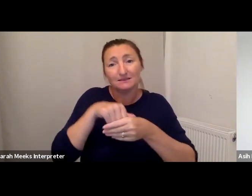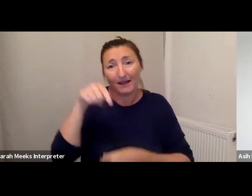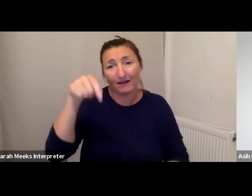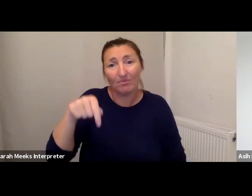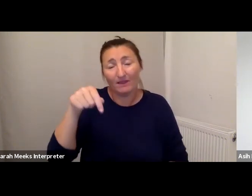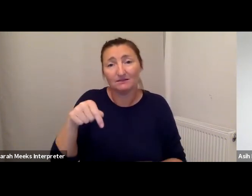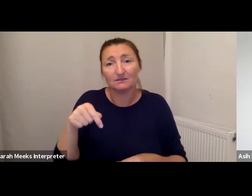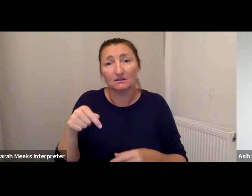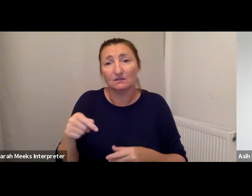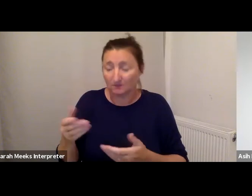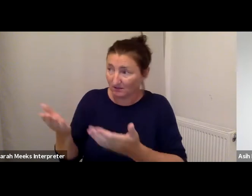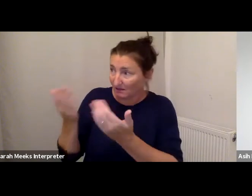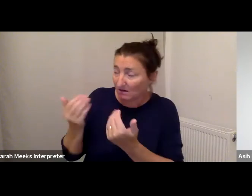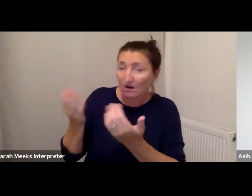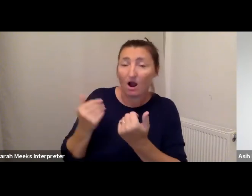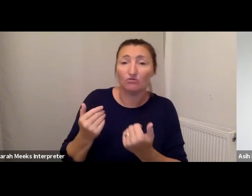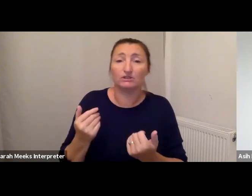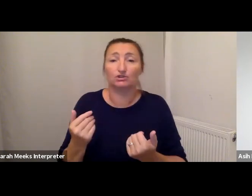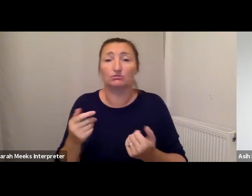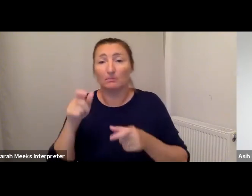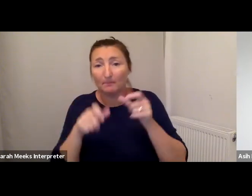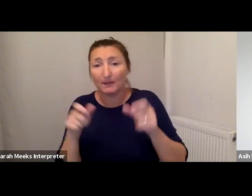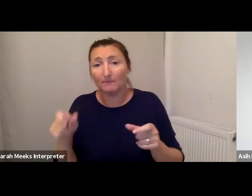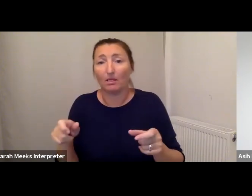with disabilities. And they also have lived through the